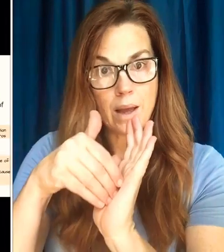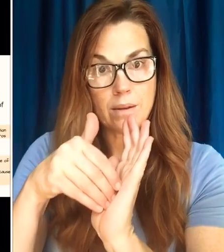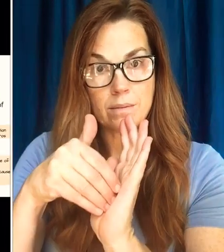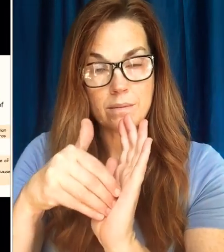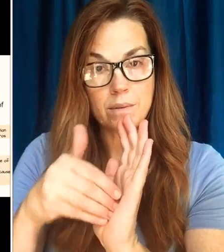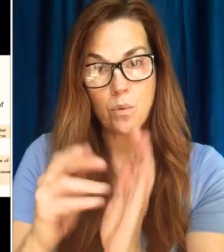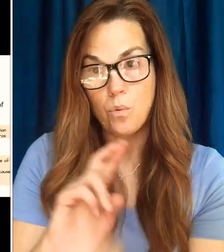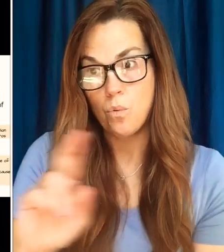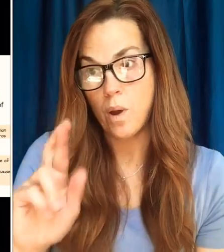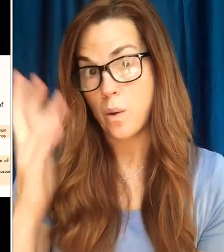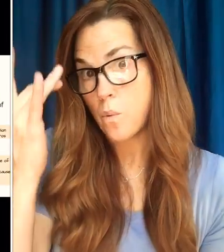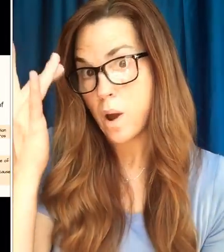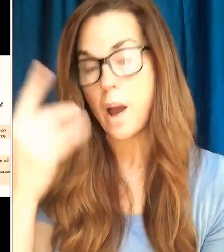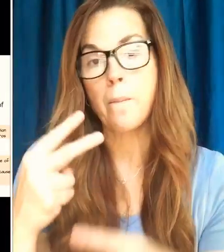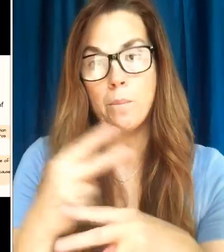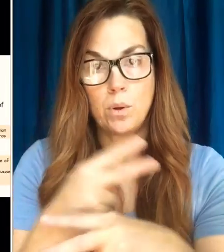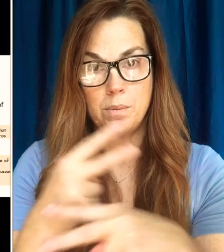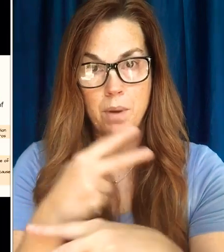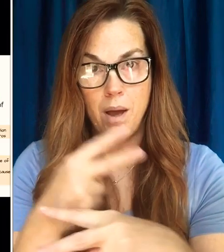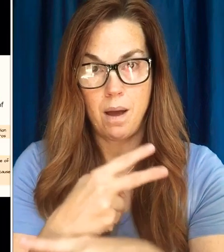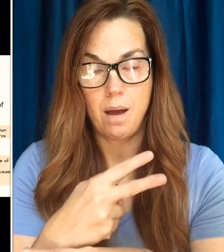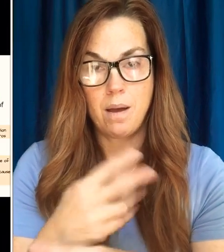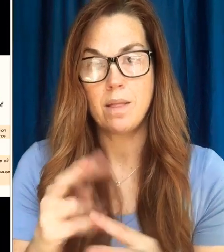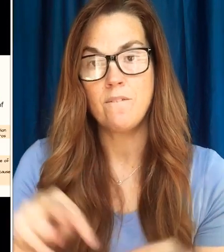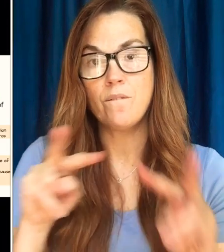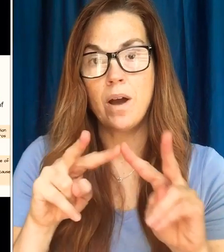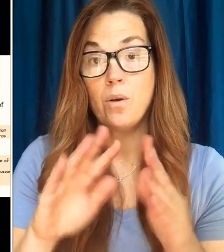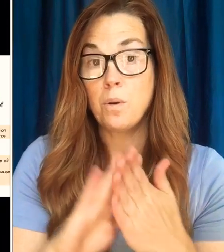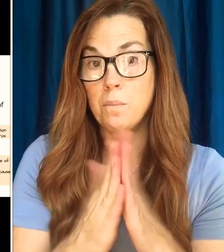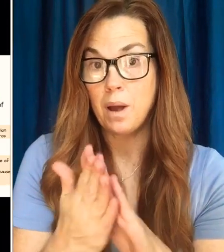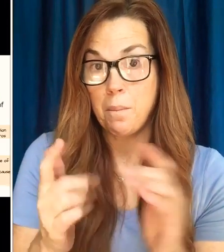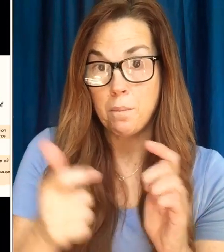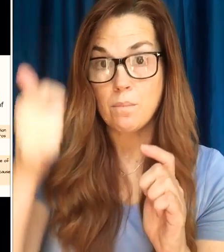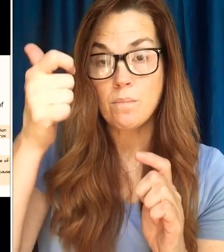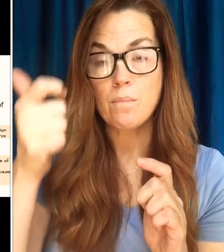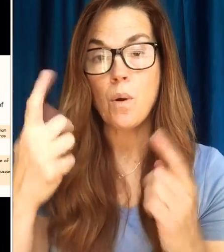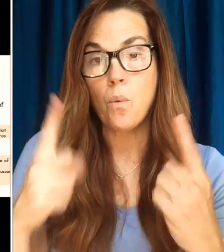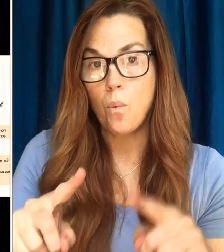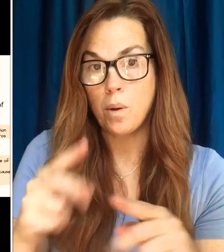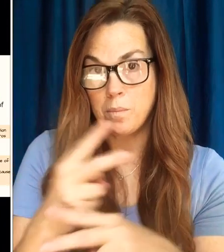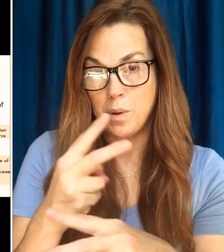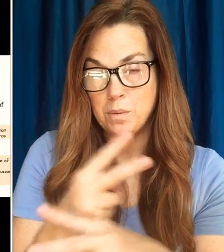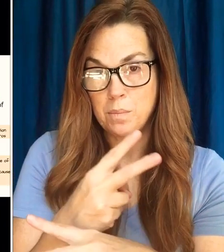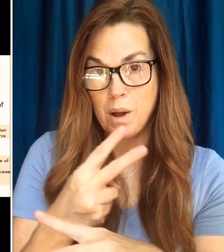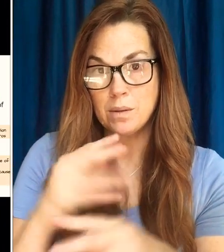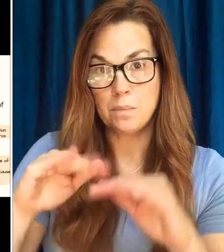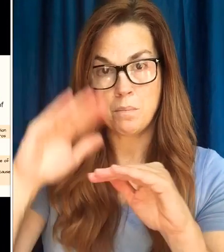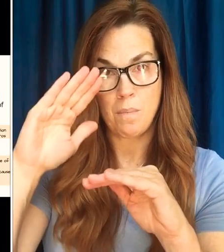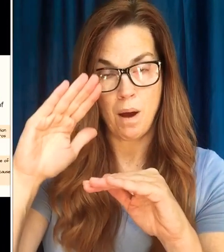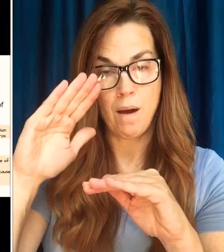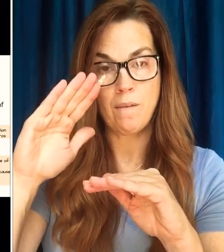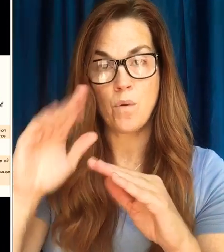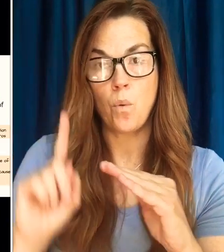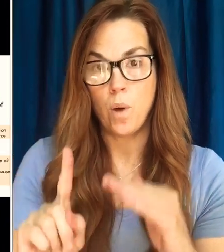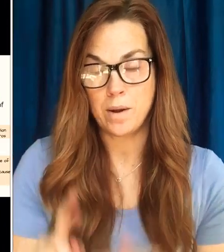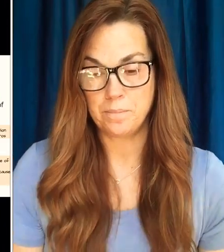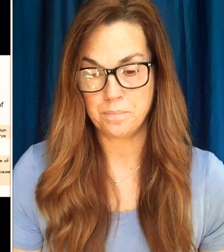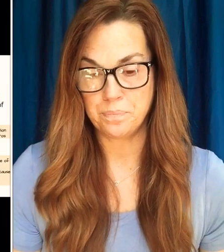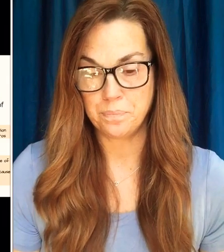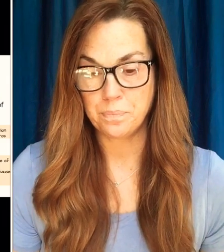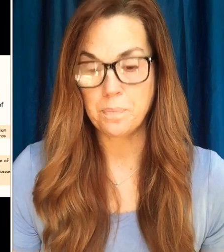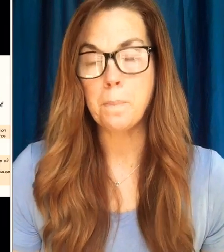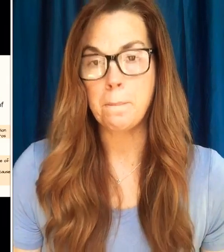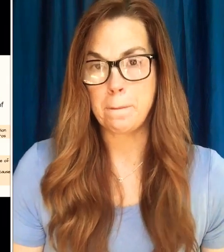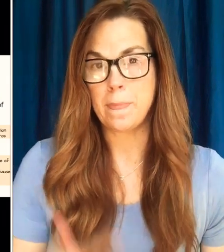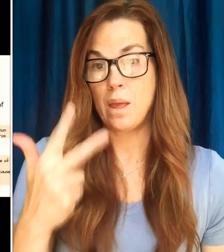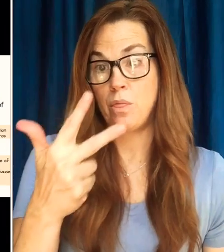of multiplication. Values get larger when we multiply by numbers above 1 whole. And I moved 3 spaces because